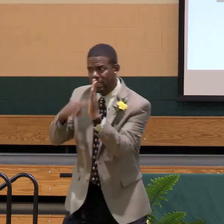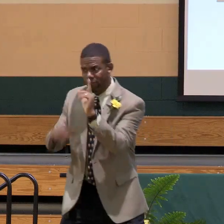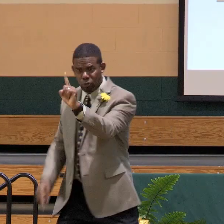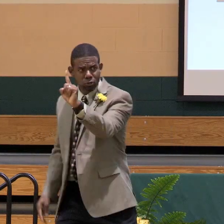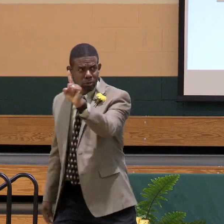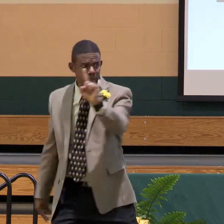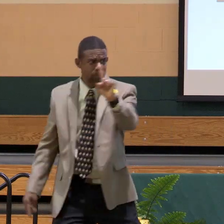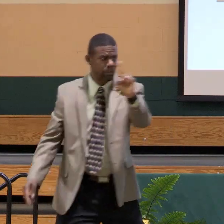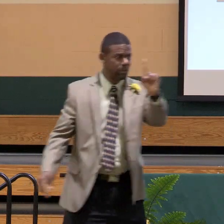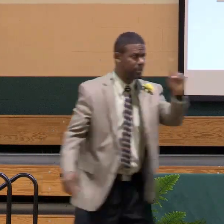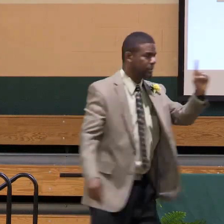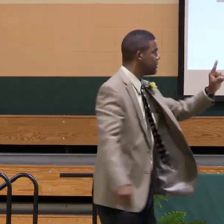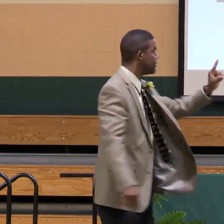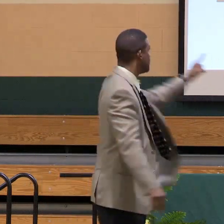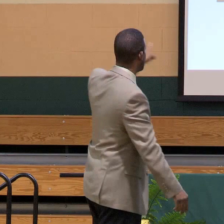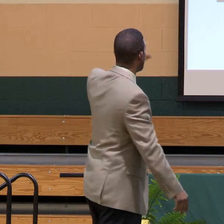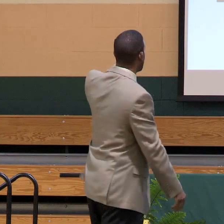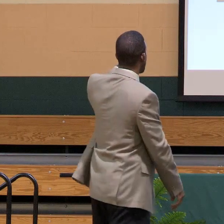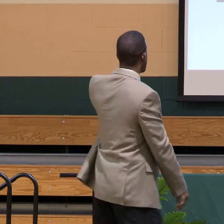Ask your parents. Read everything.